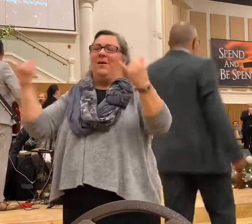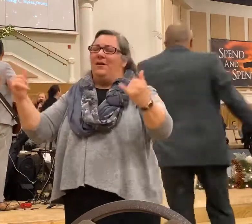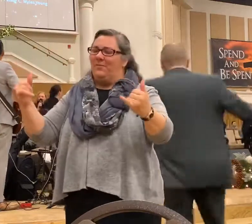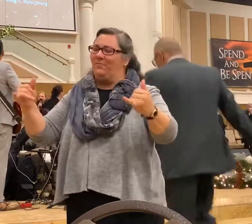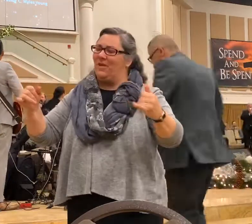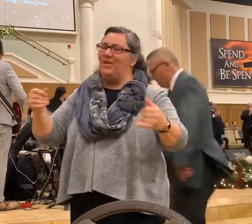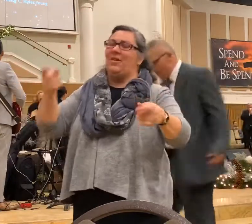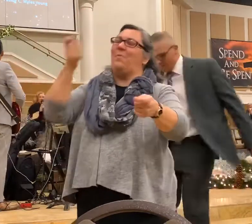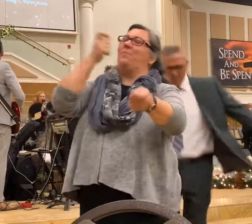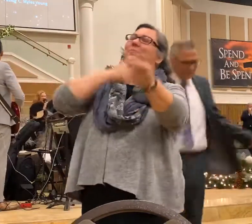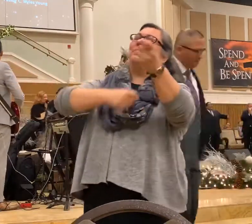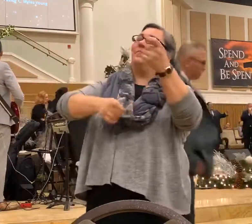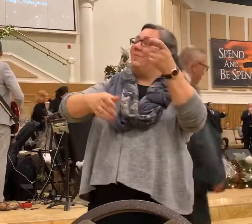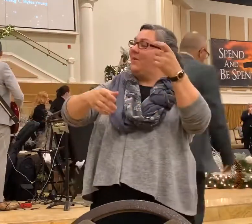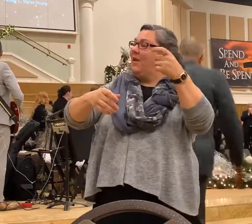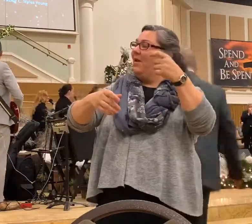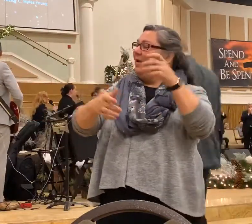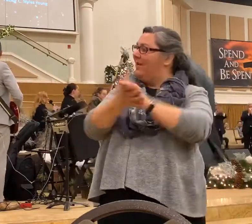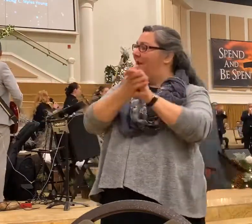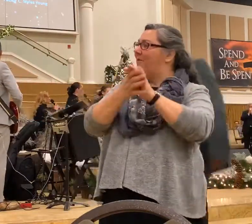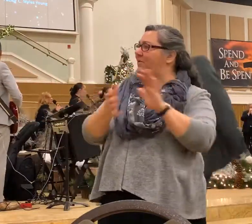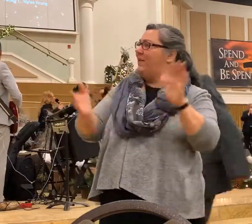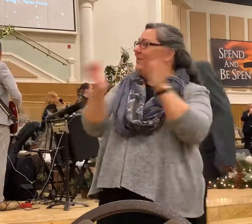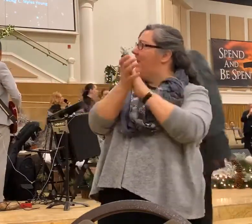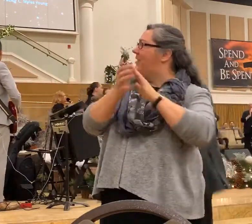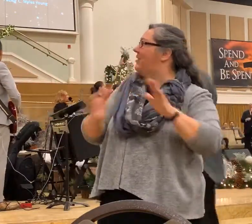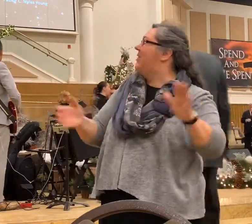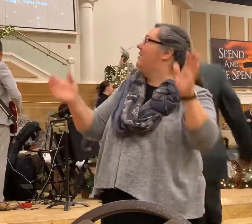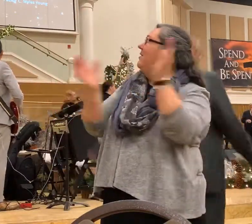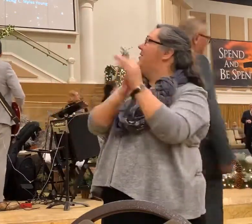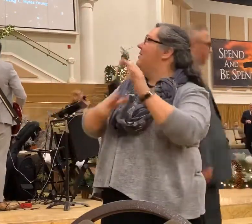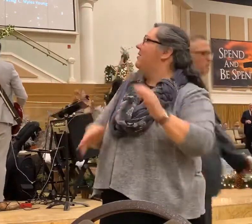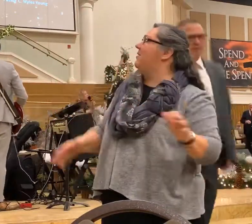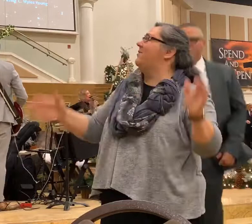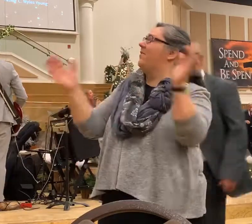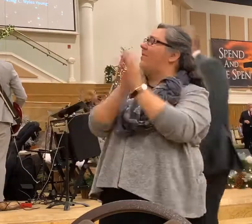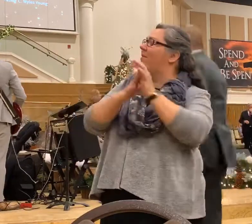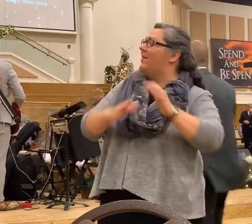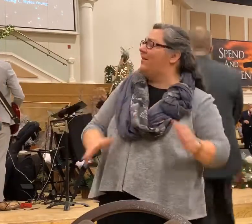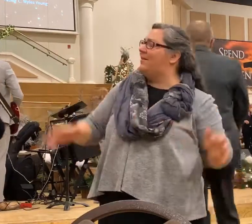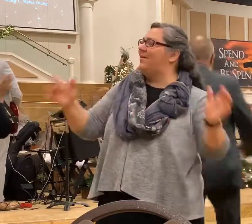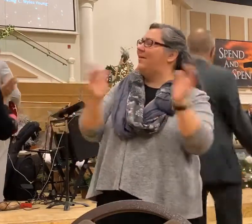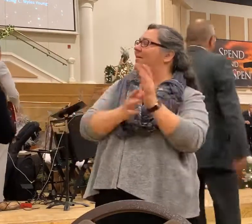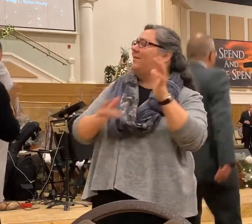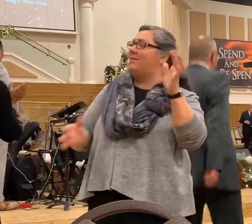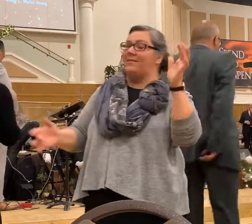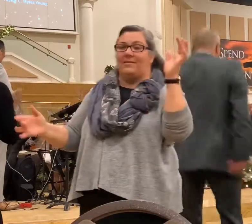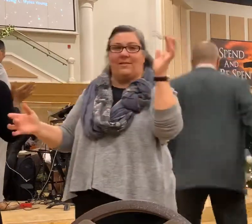mercy, Lord. She is so true.